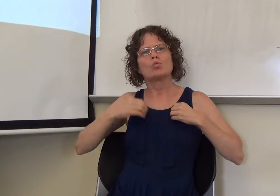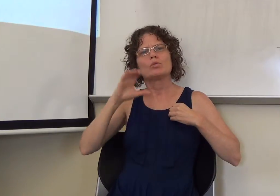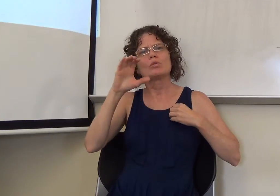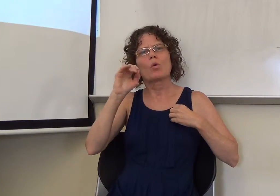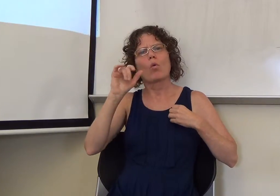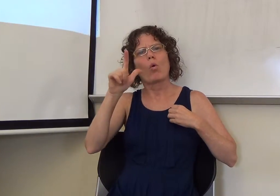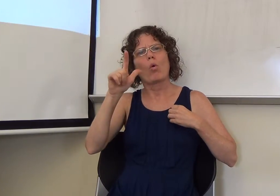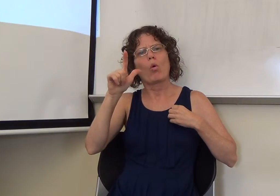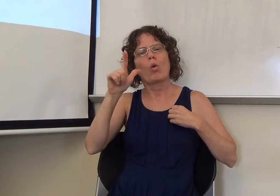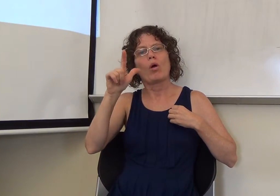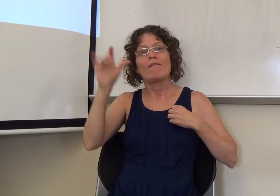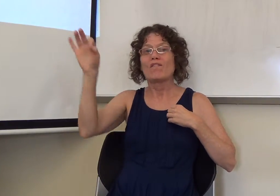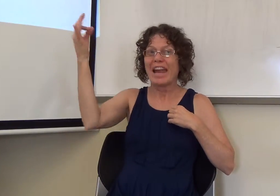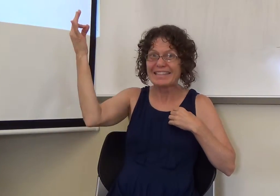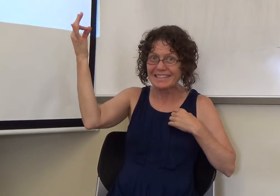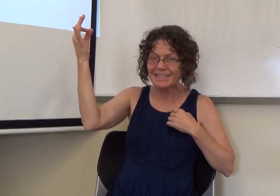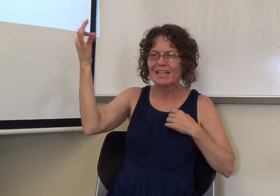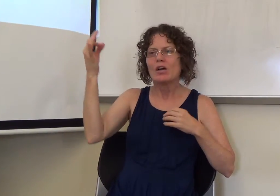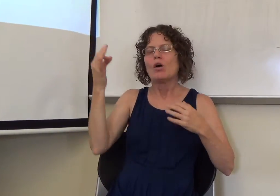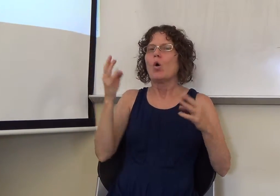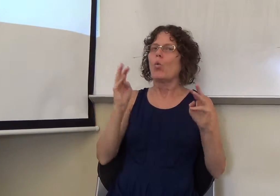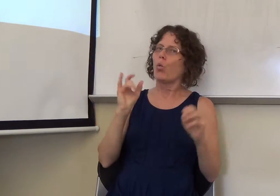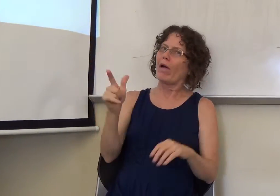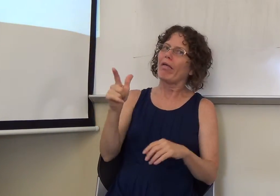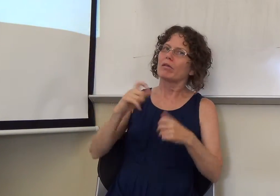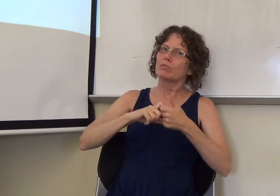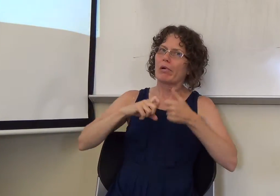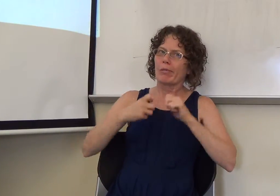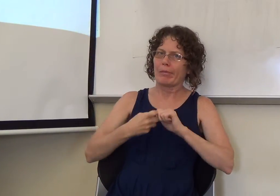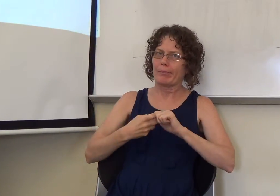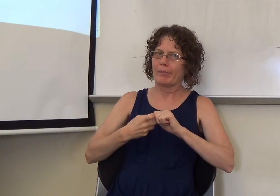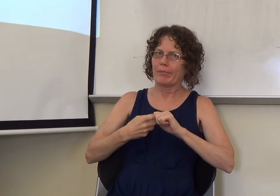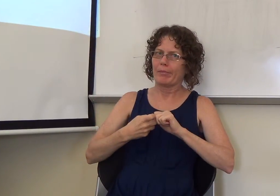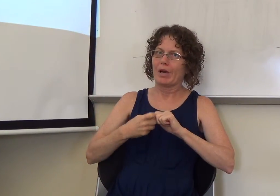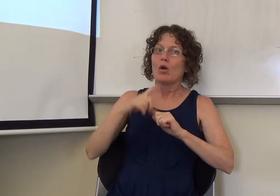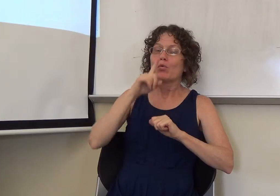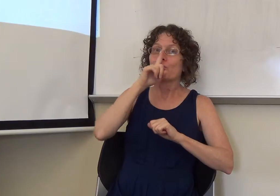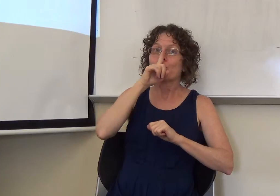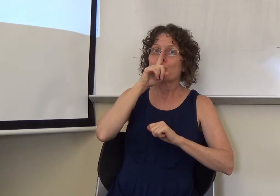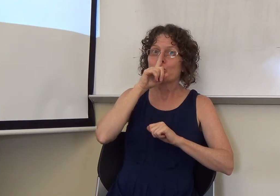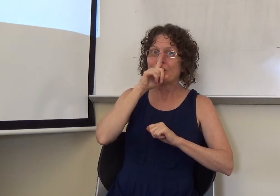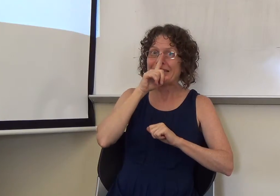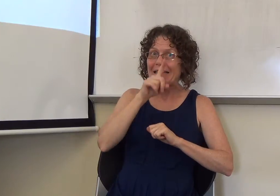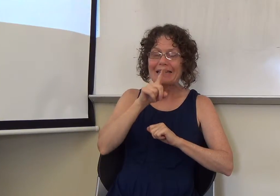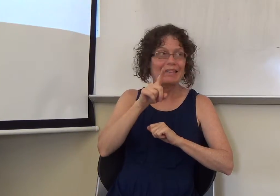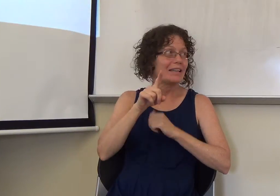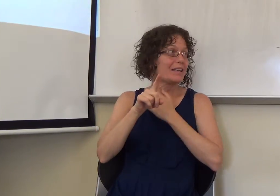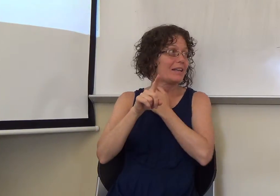France now. Well, this is the problem. It's their